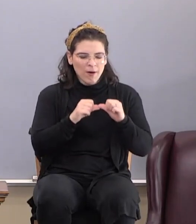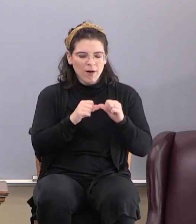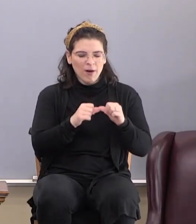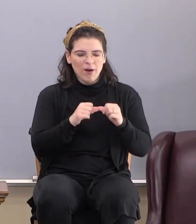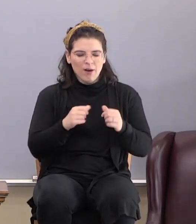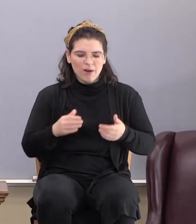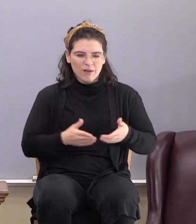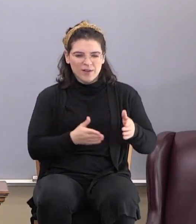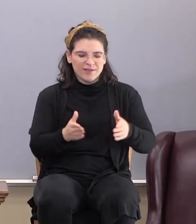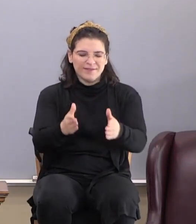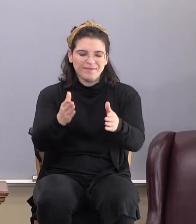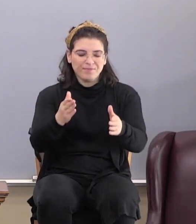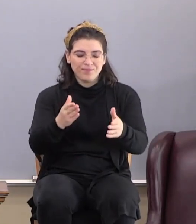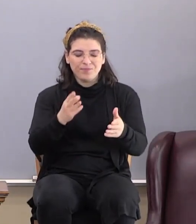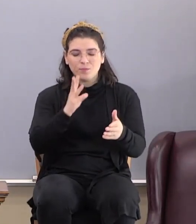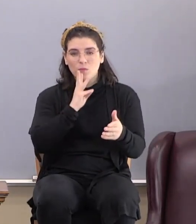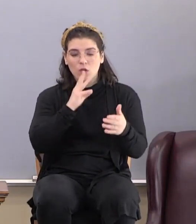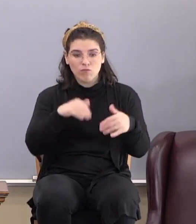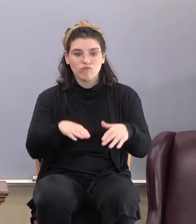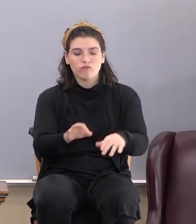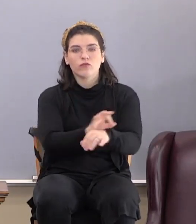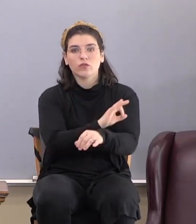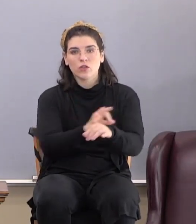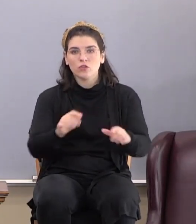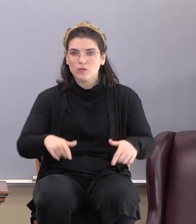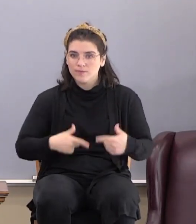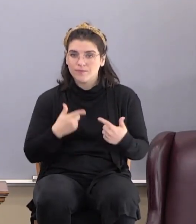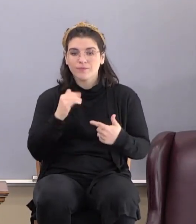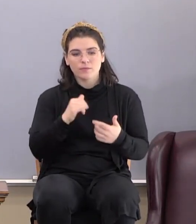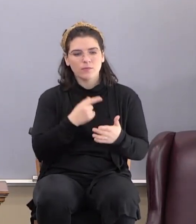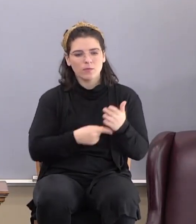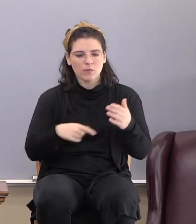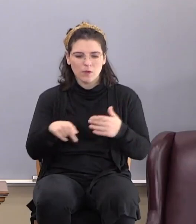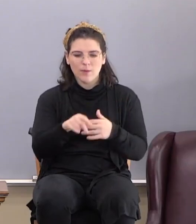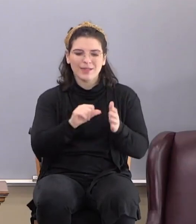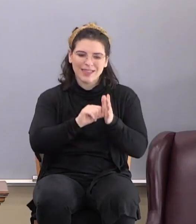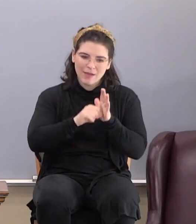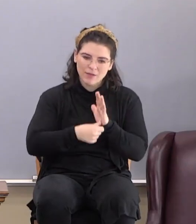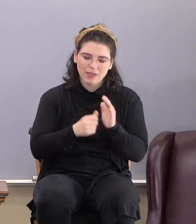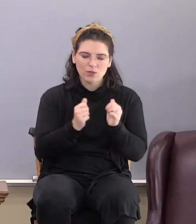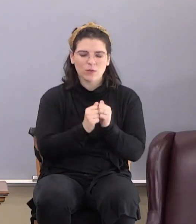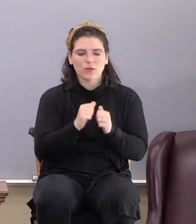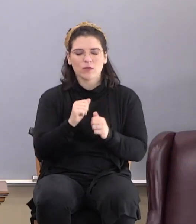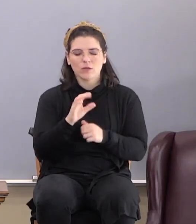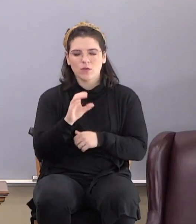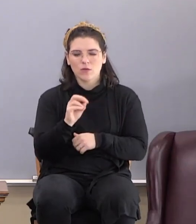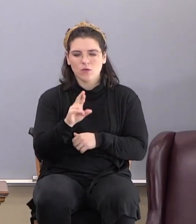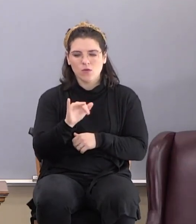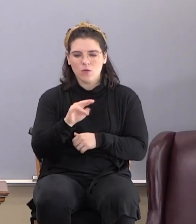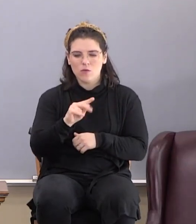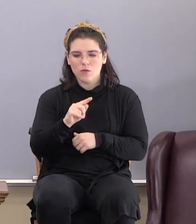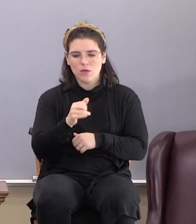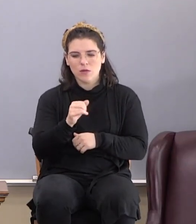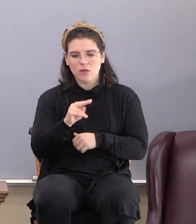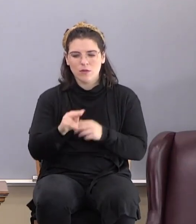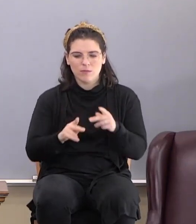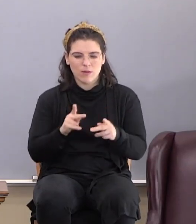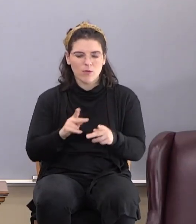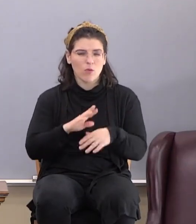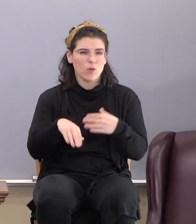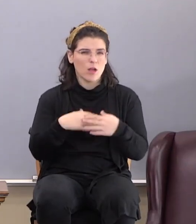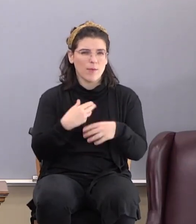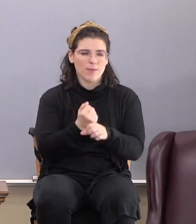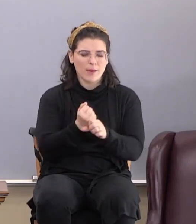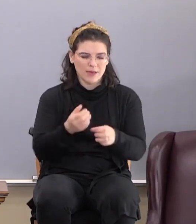the flowing, raging river of functional life. And that's what Paul's emphasizing with the Corinthians. We've all been made to drink together in